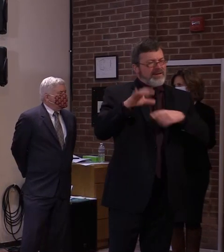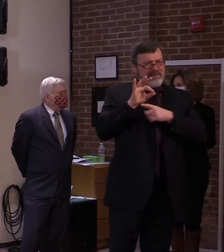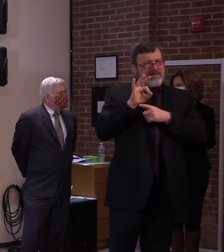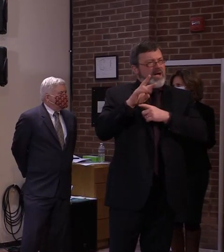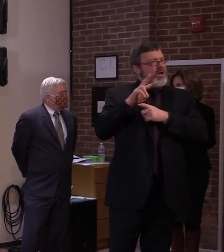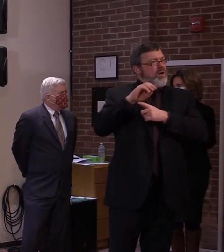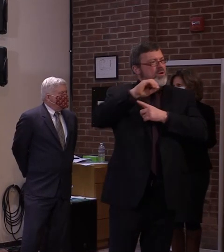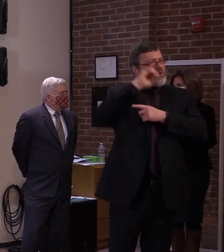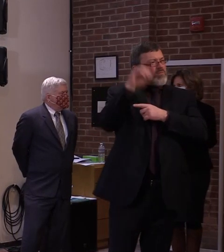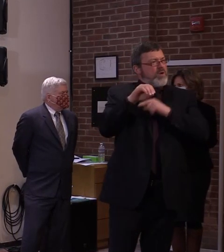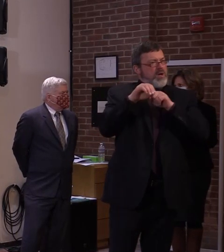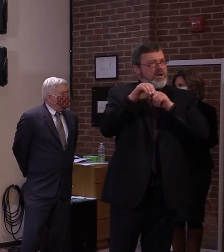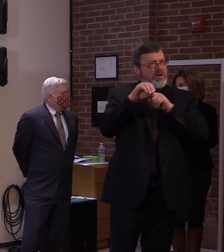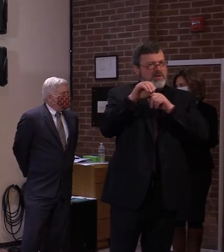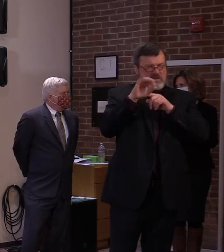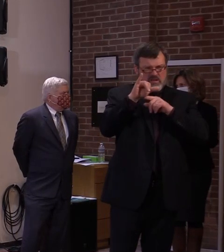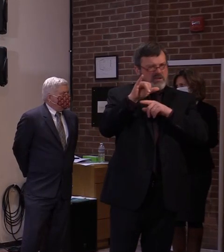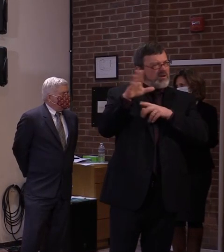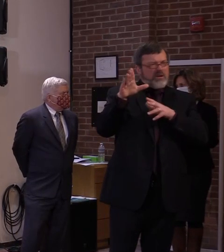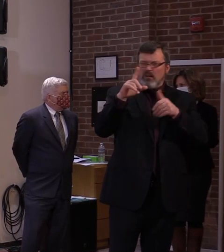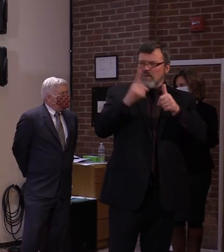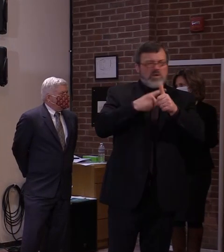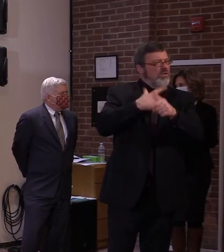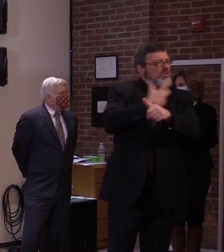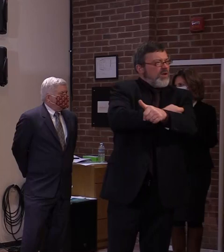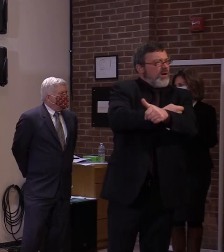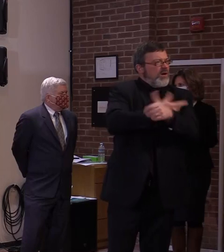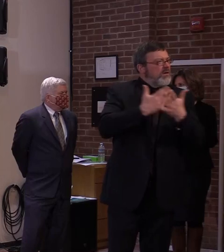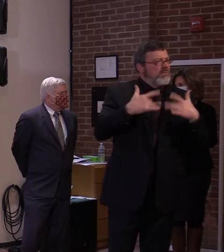number versus the dashboard that says